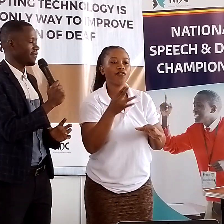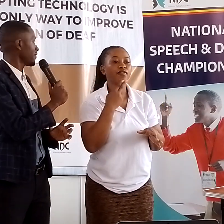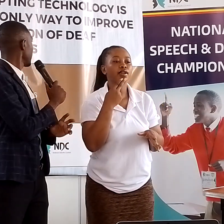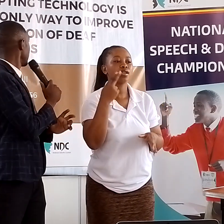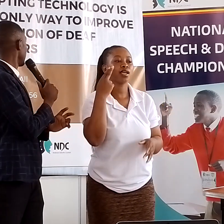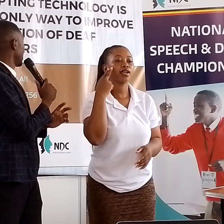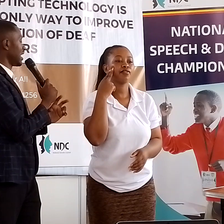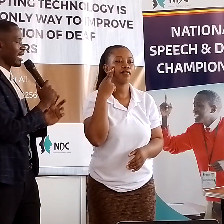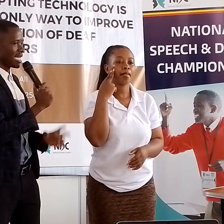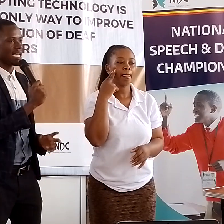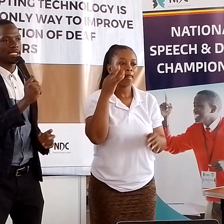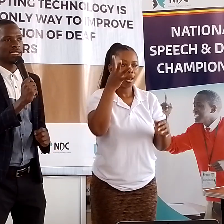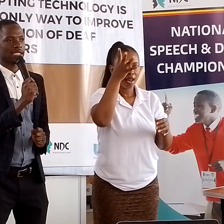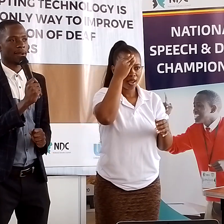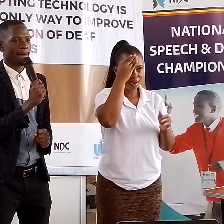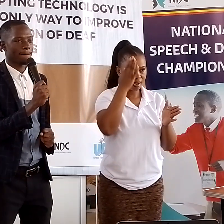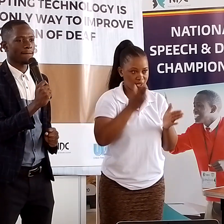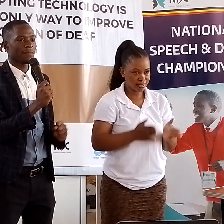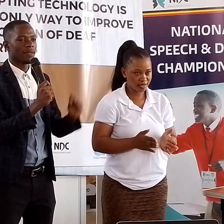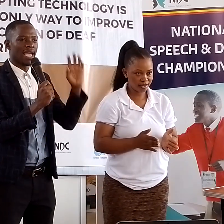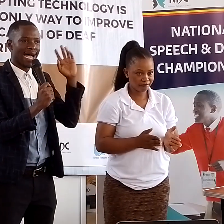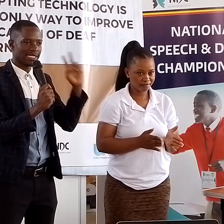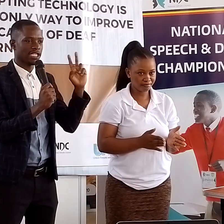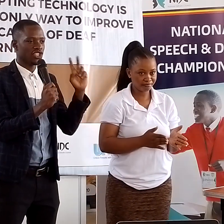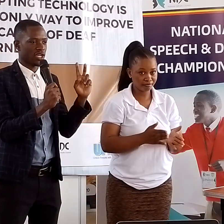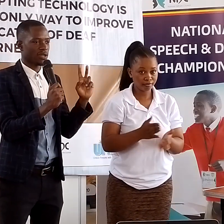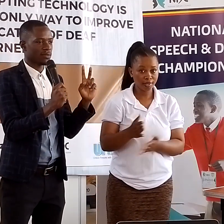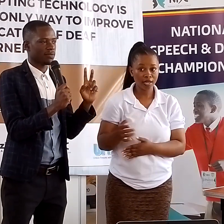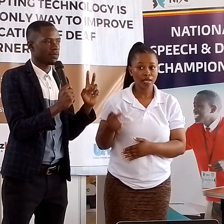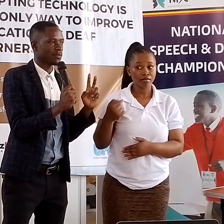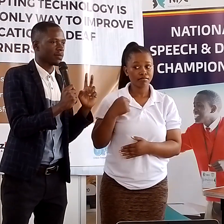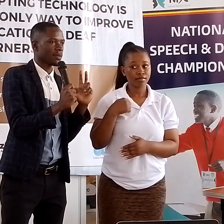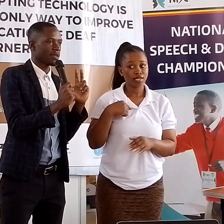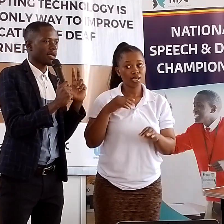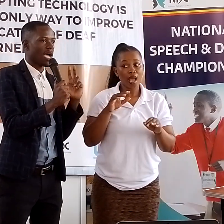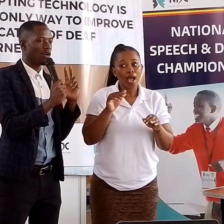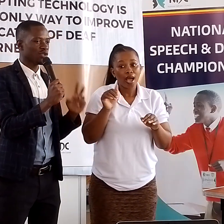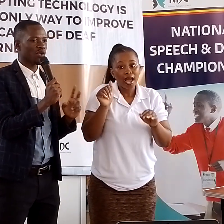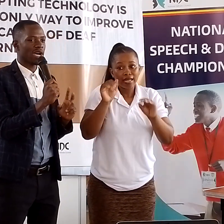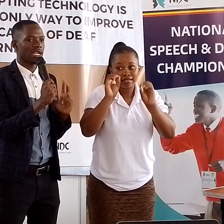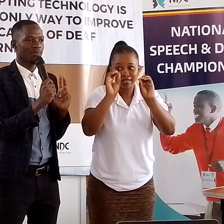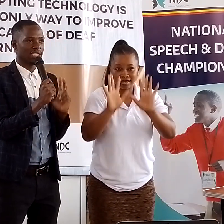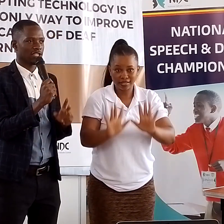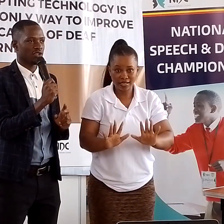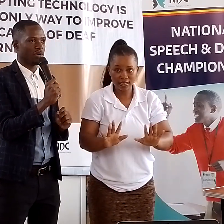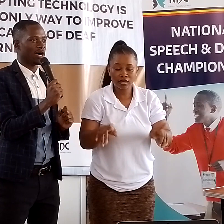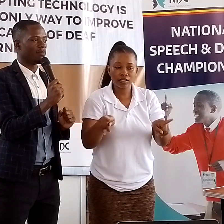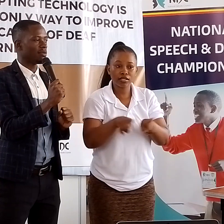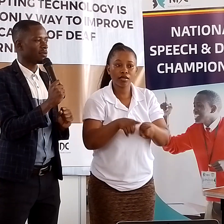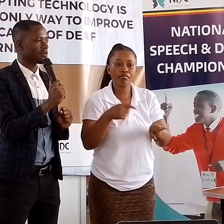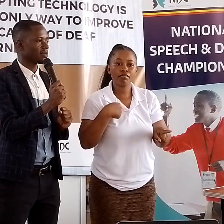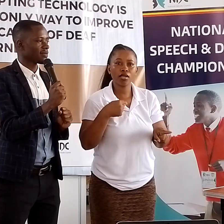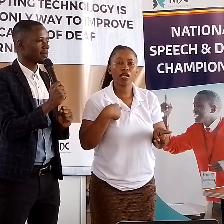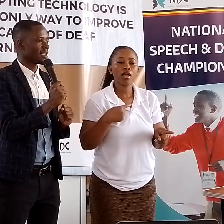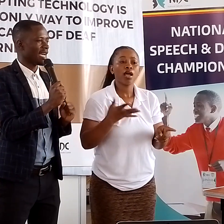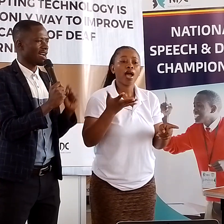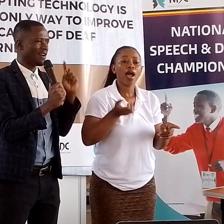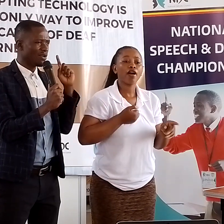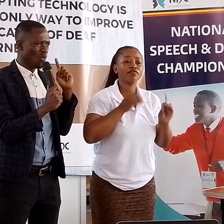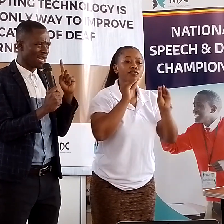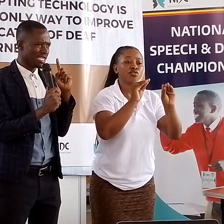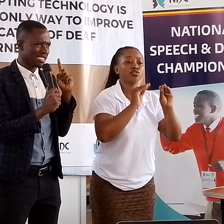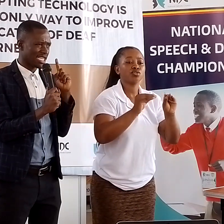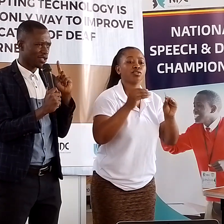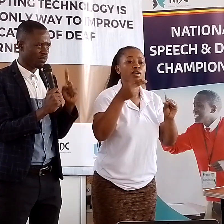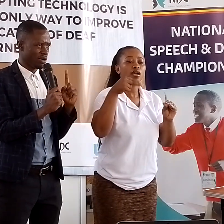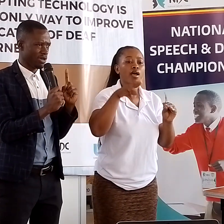deaf learners. As a teacher, I also run a mentorship hub, and I've